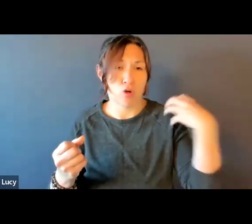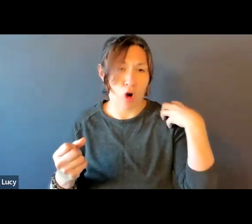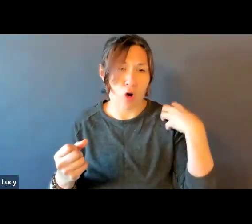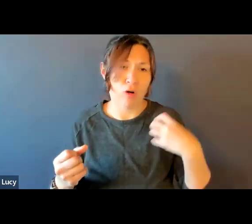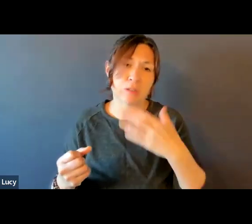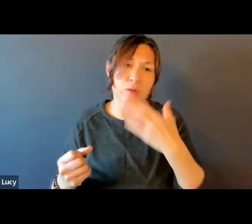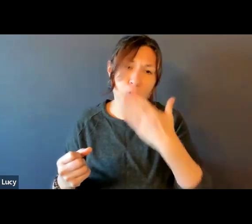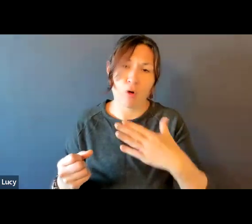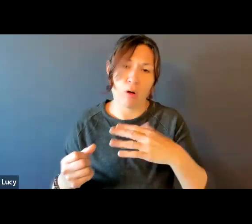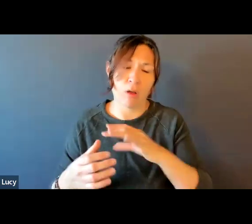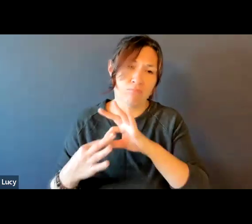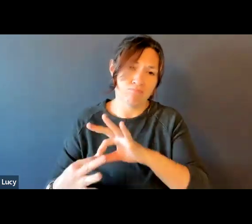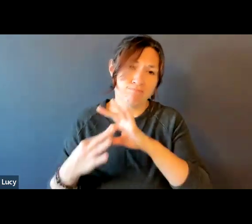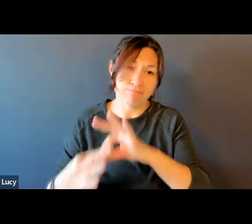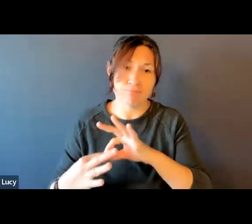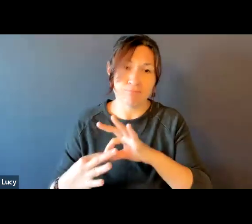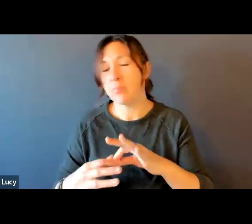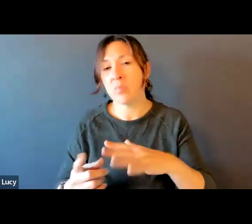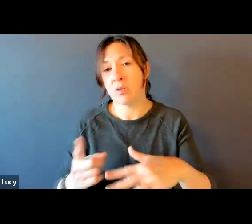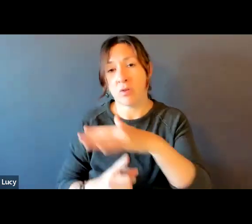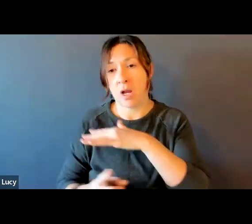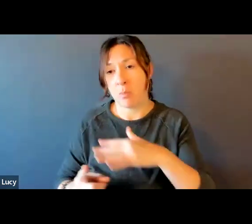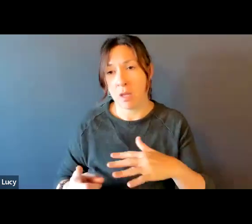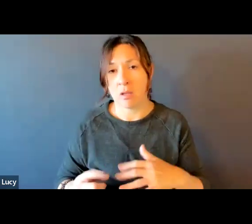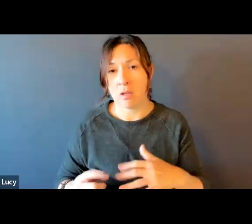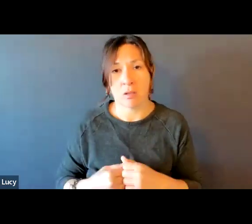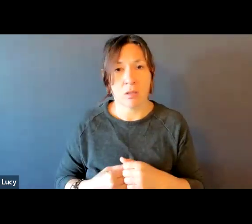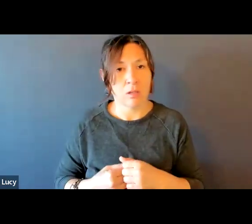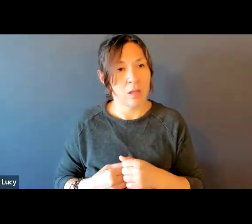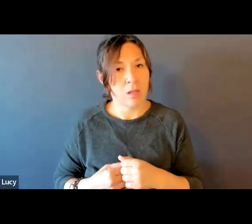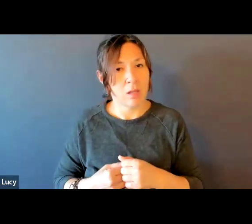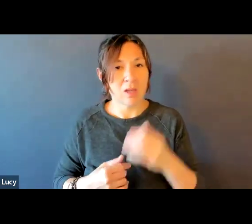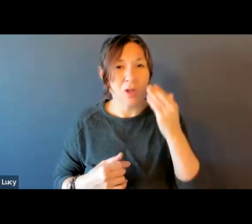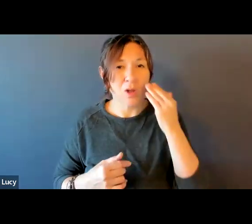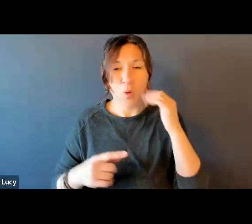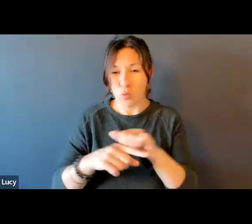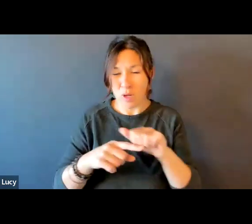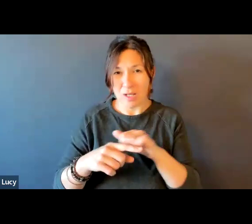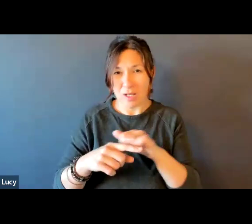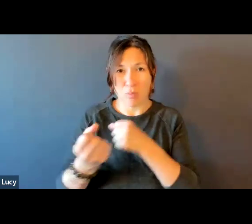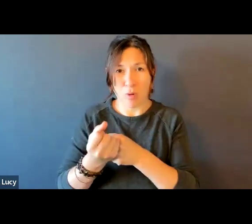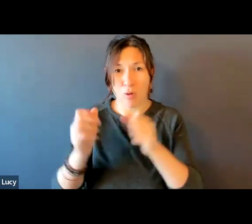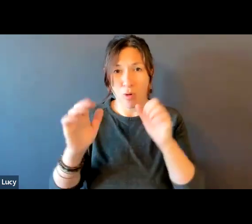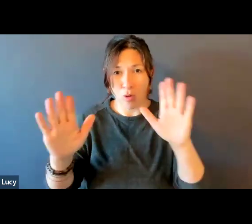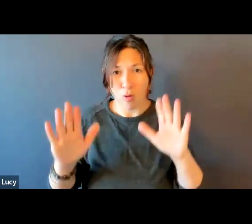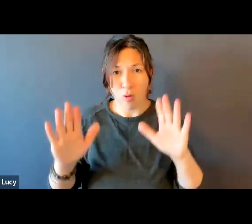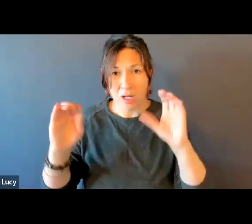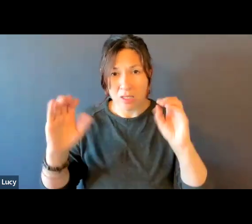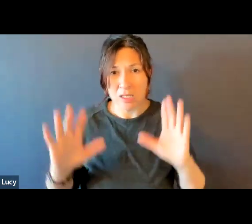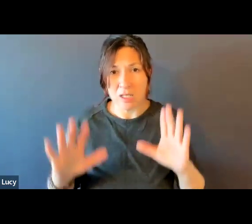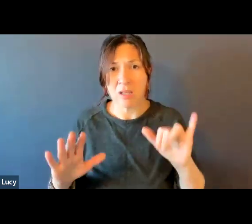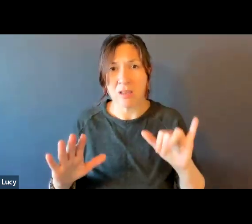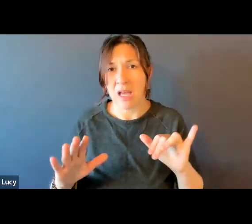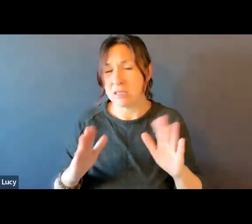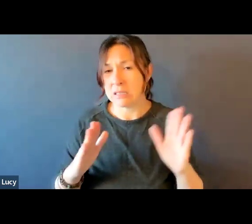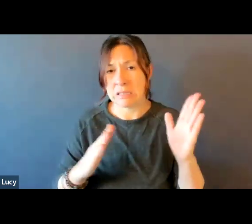in. Because in the end, getting training and supporting great teachers for every student is the most important